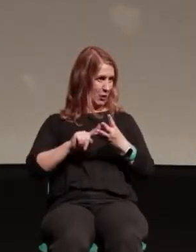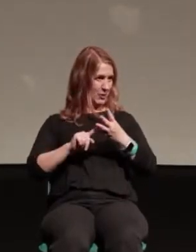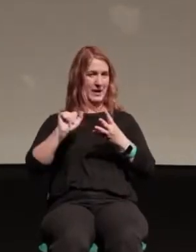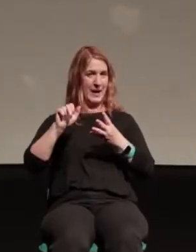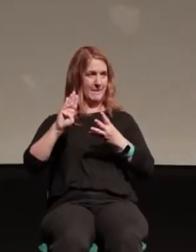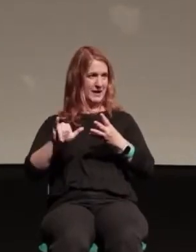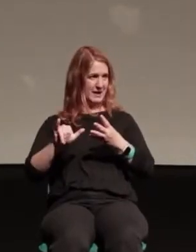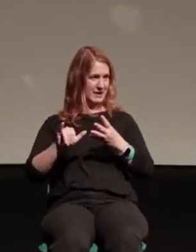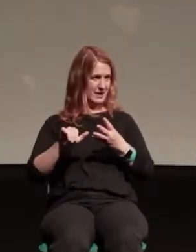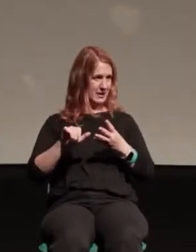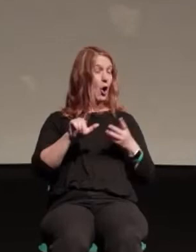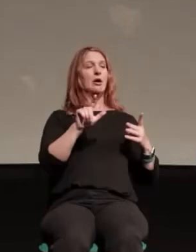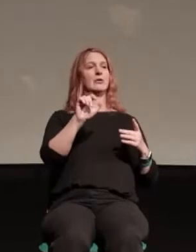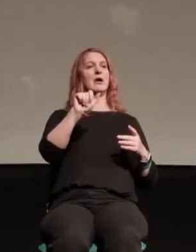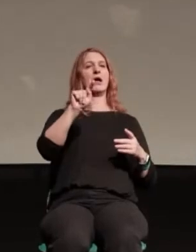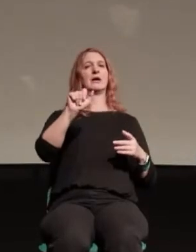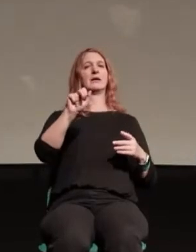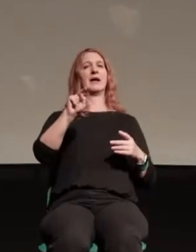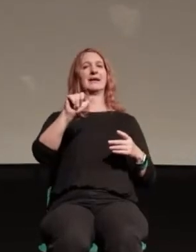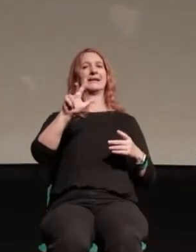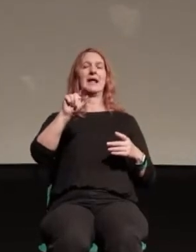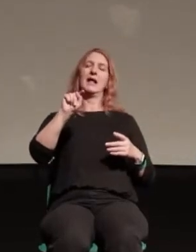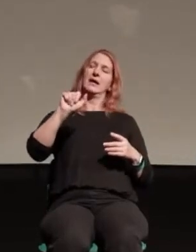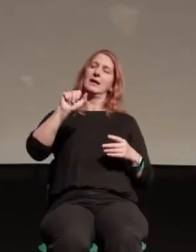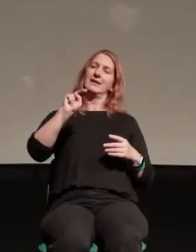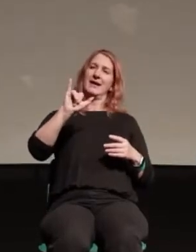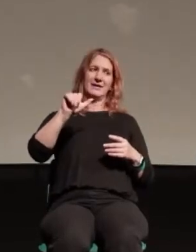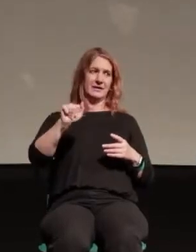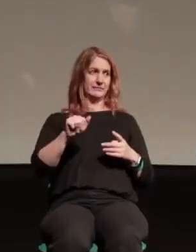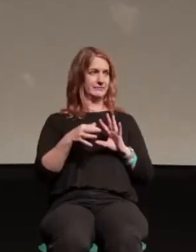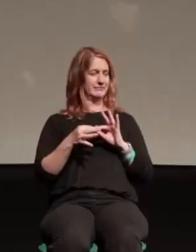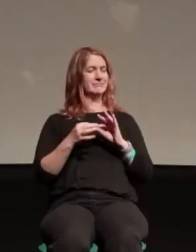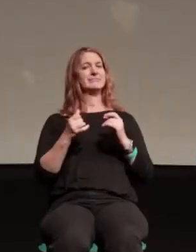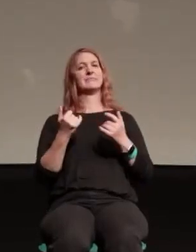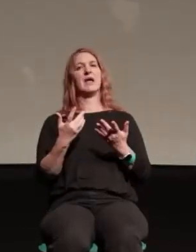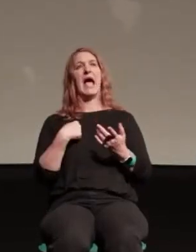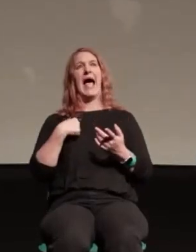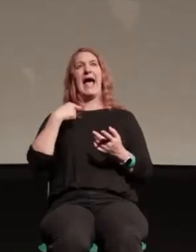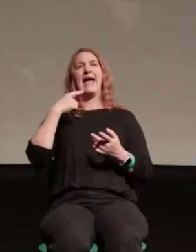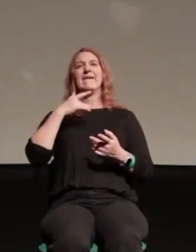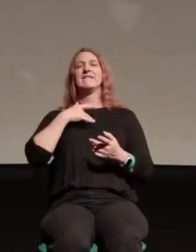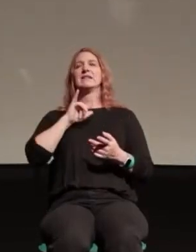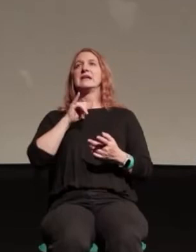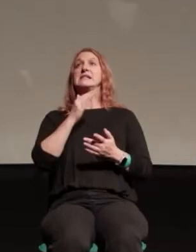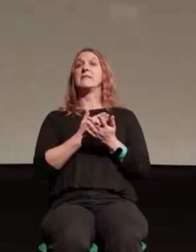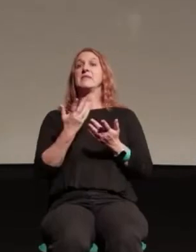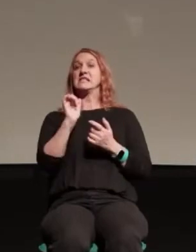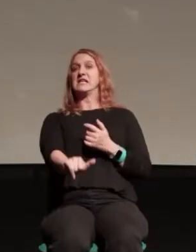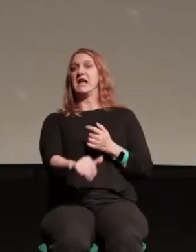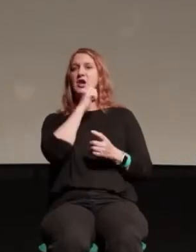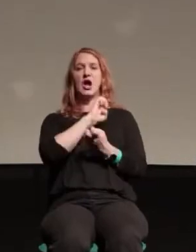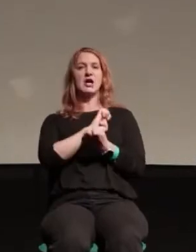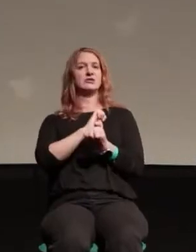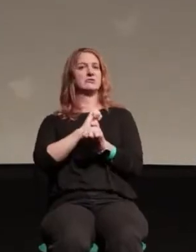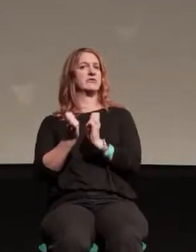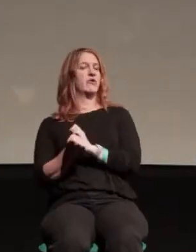of the things I was alluding to earlier in terms of where I don't think we should evolve our mandates and our